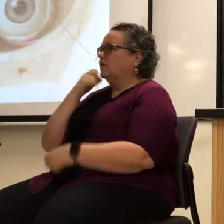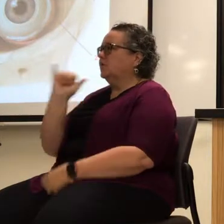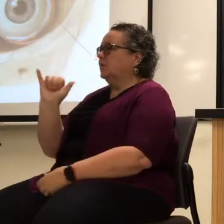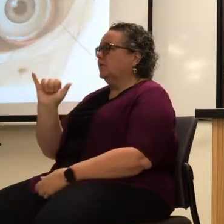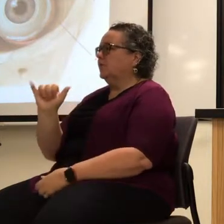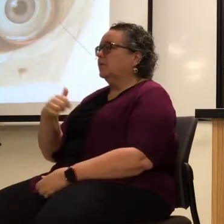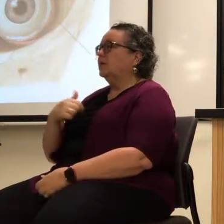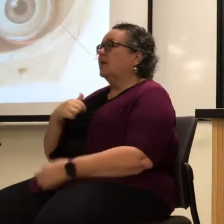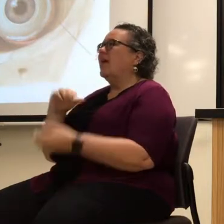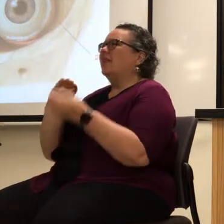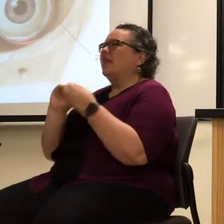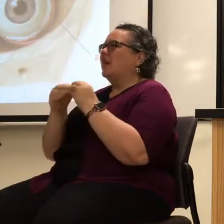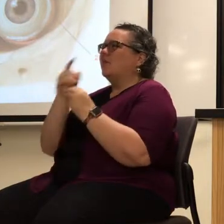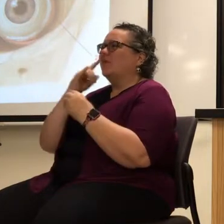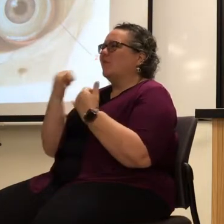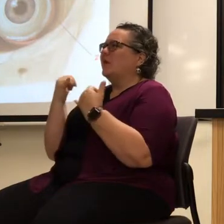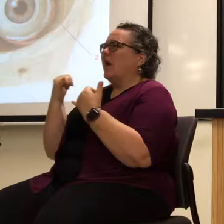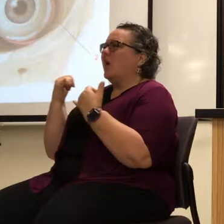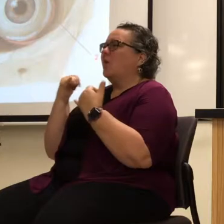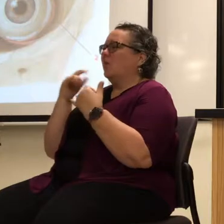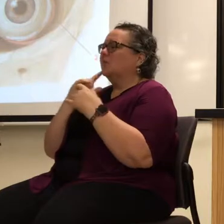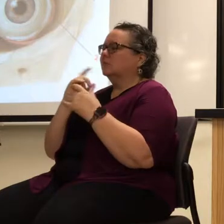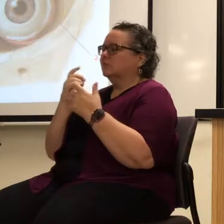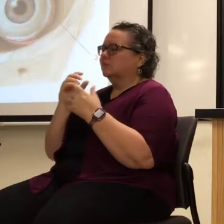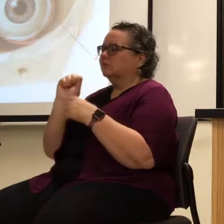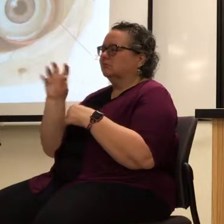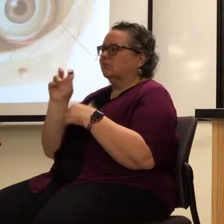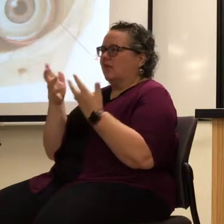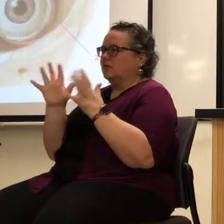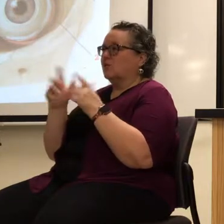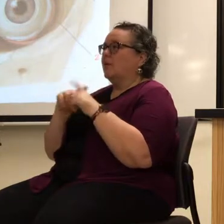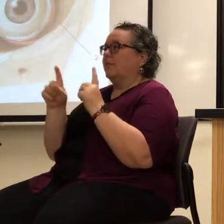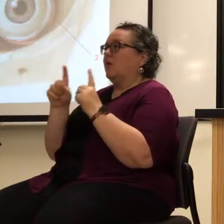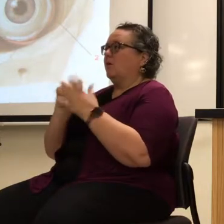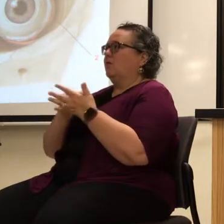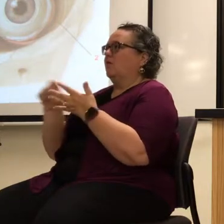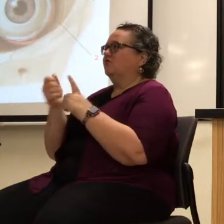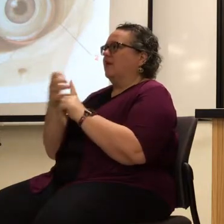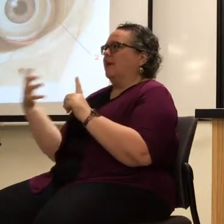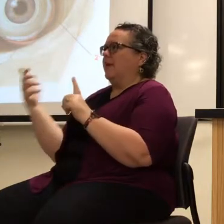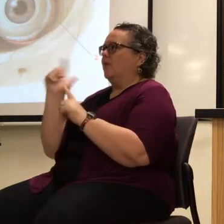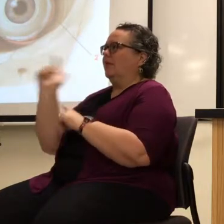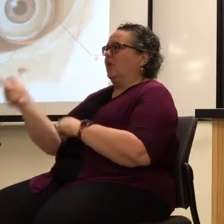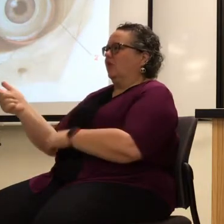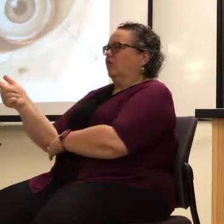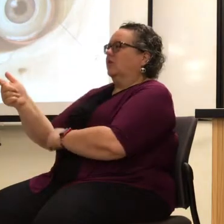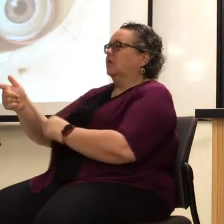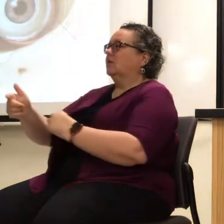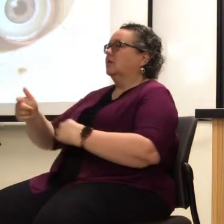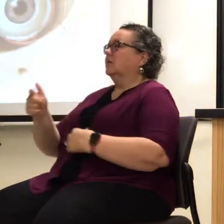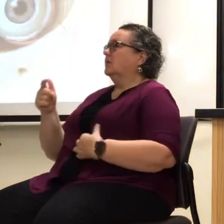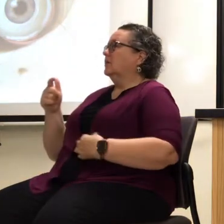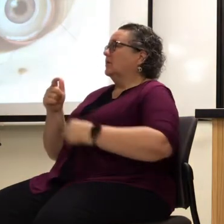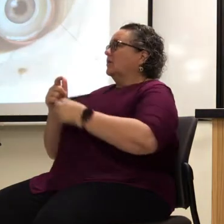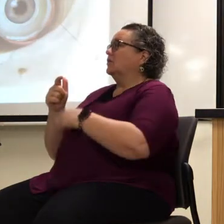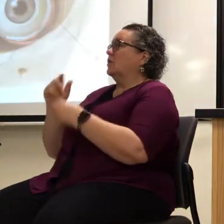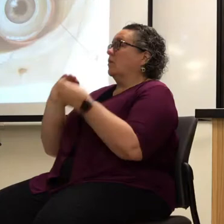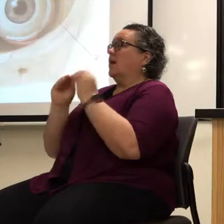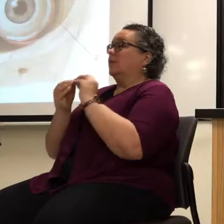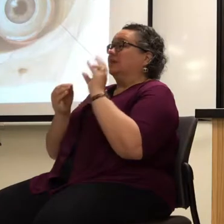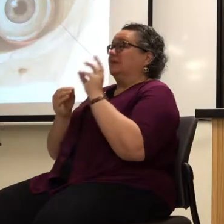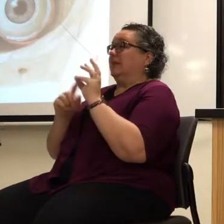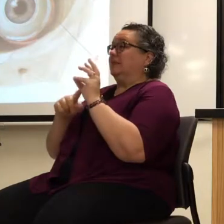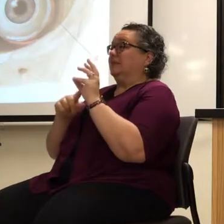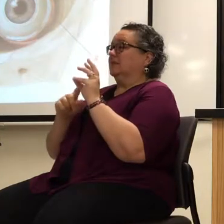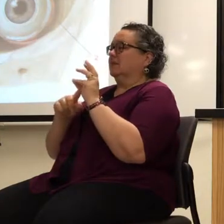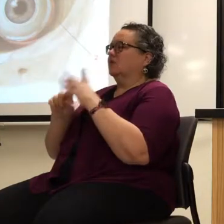I'll just give you the number for now, we'll write them out later. Okay, this one, lateral rectus, I'll start